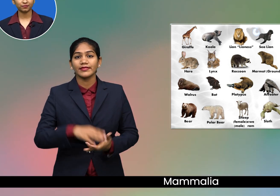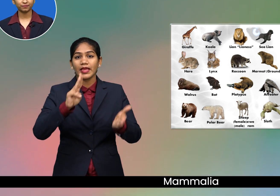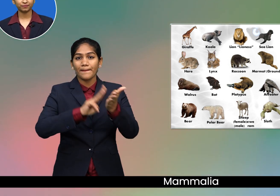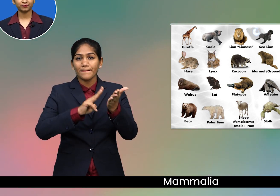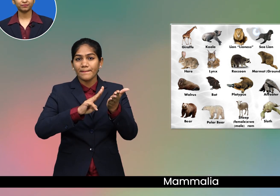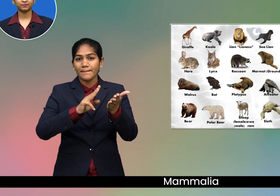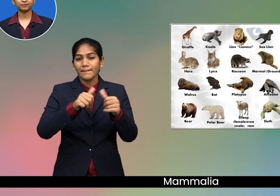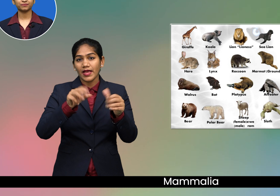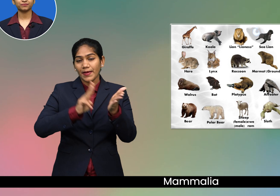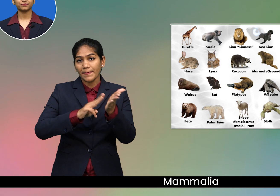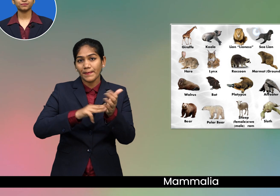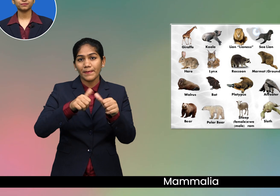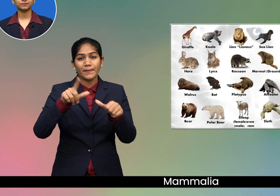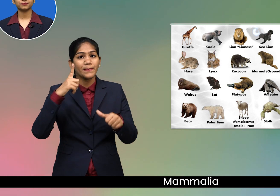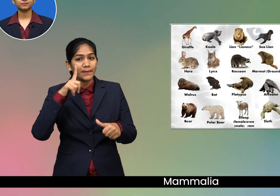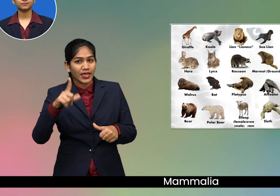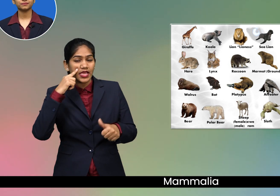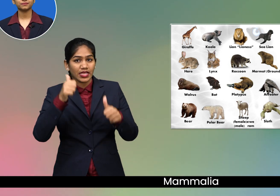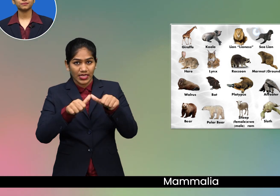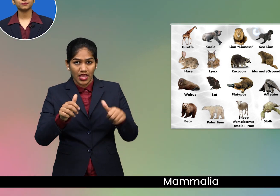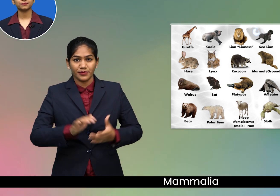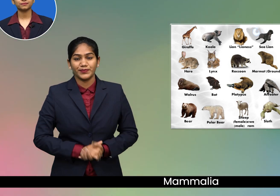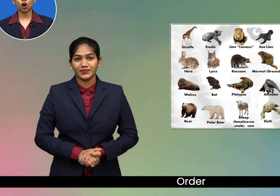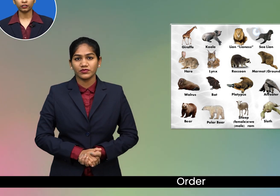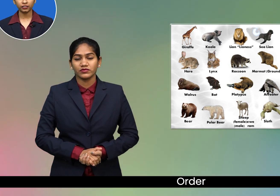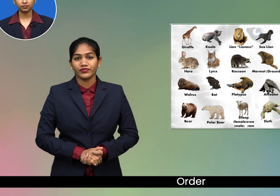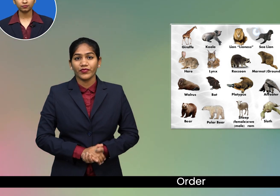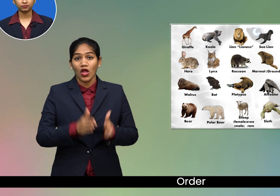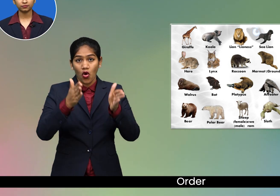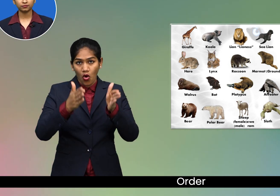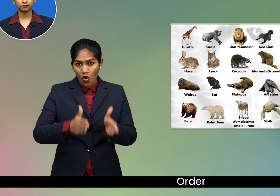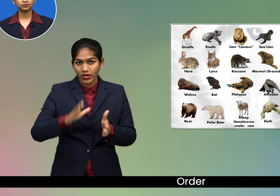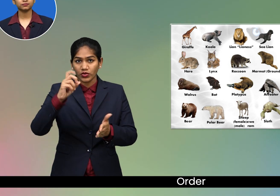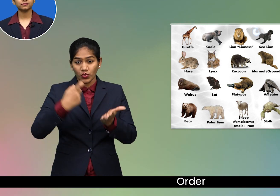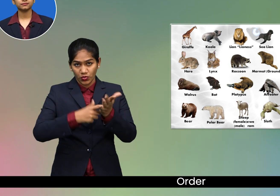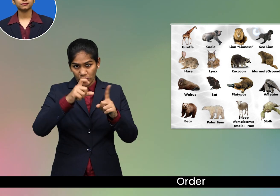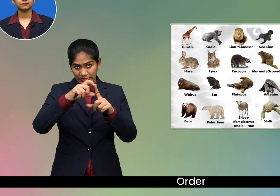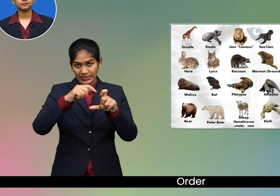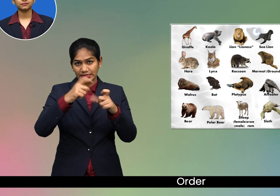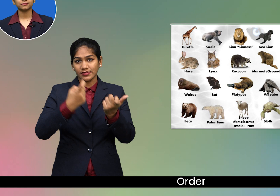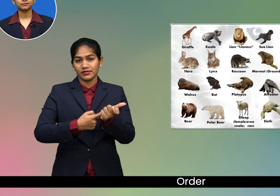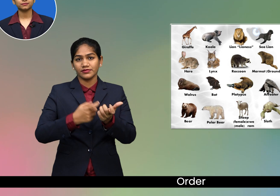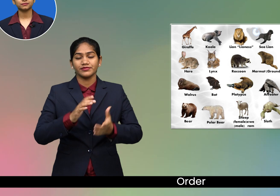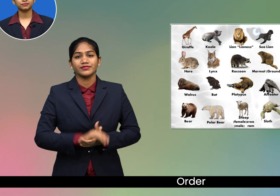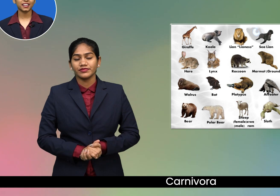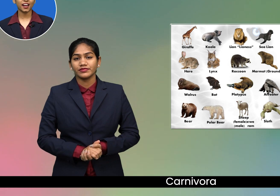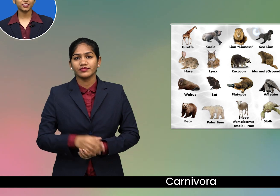Mammalia. Order